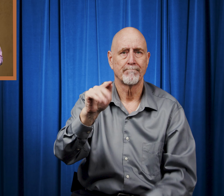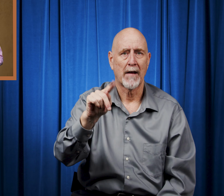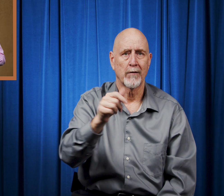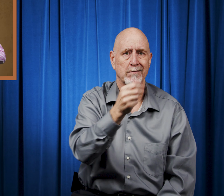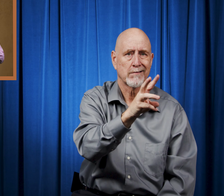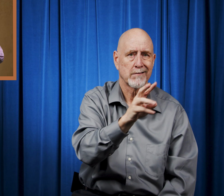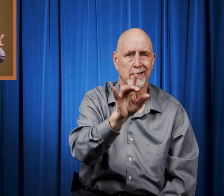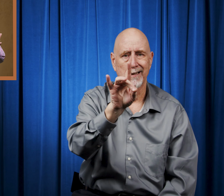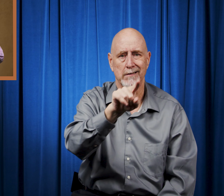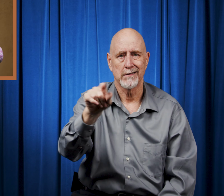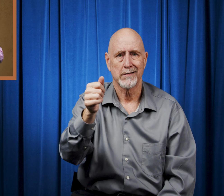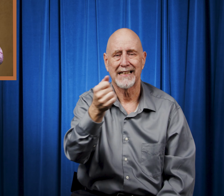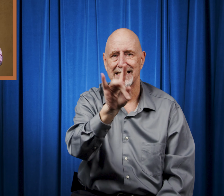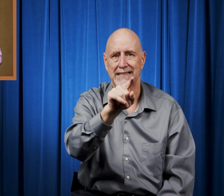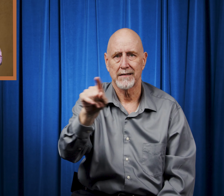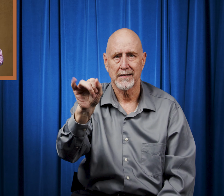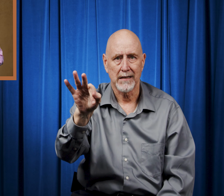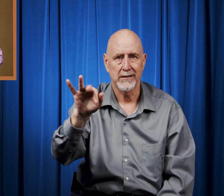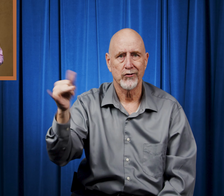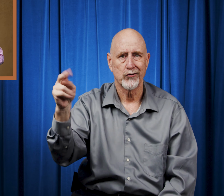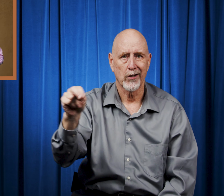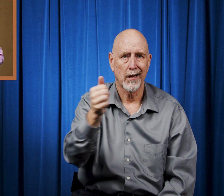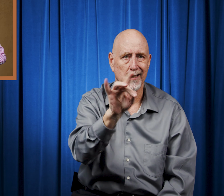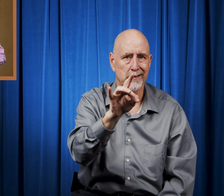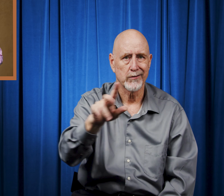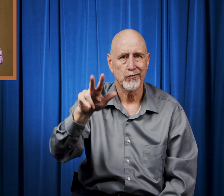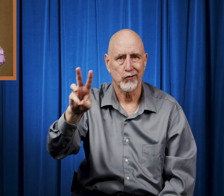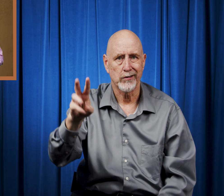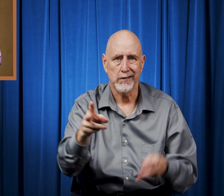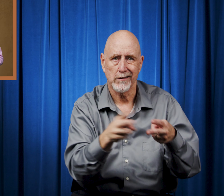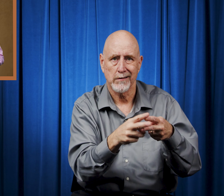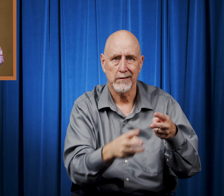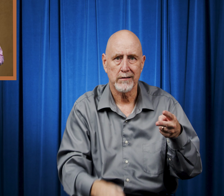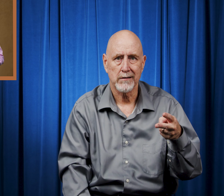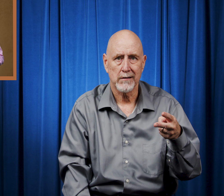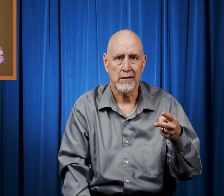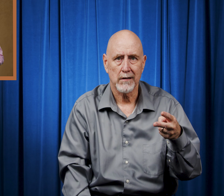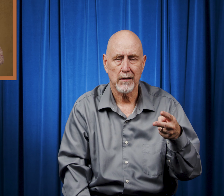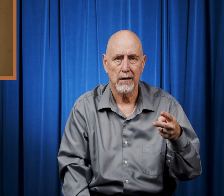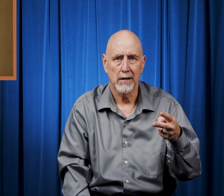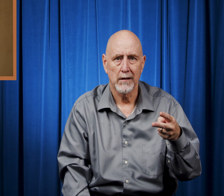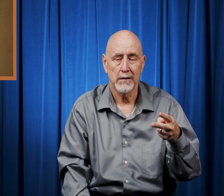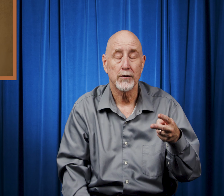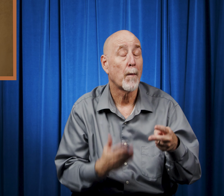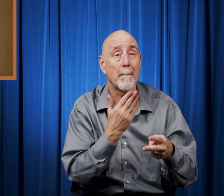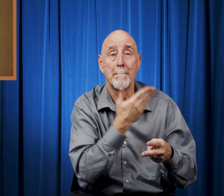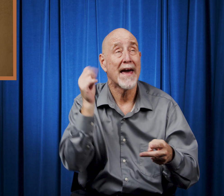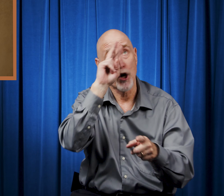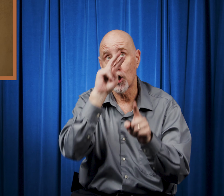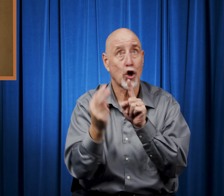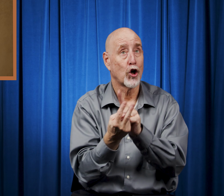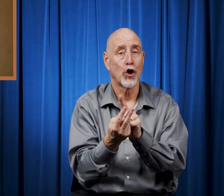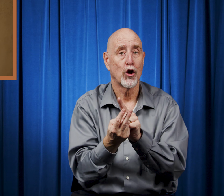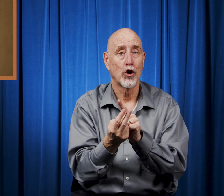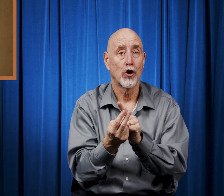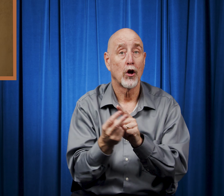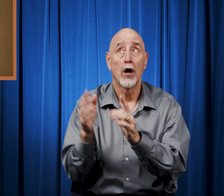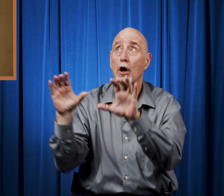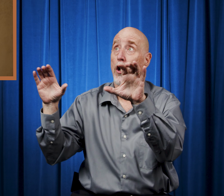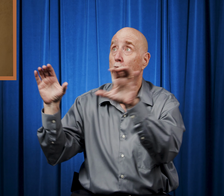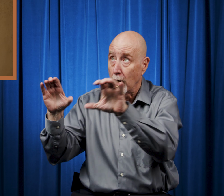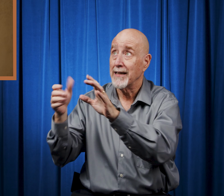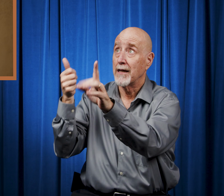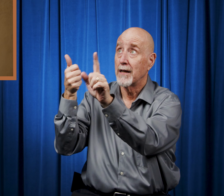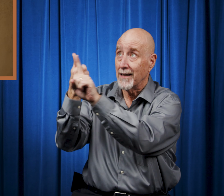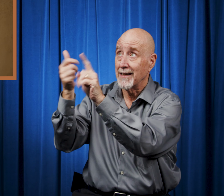kingdom. Matthew 16, 18 through 19, and John 18, verse 36. So wouldn't it be better to